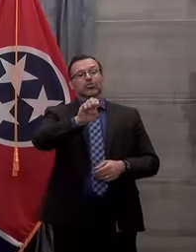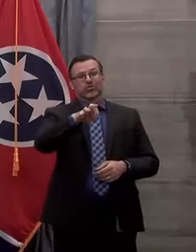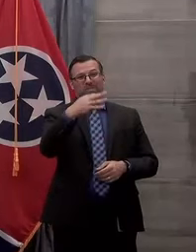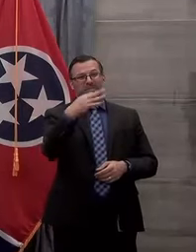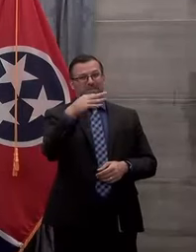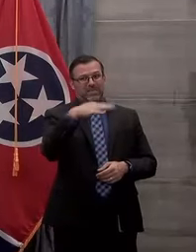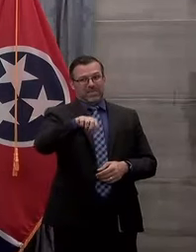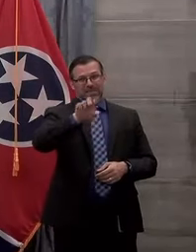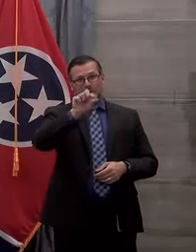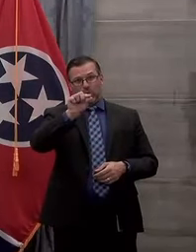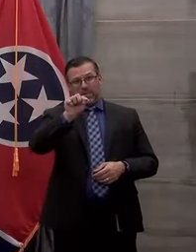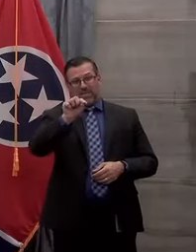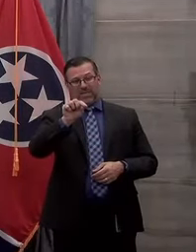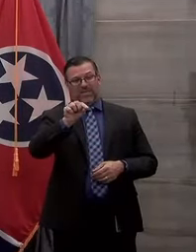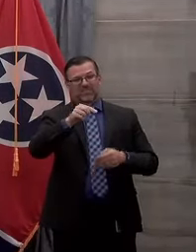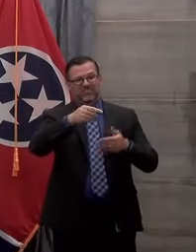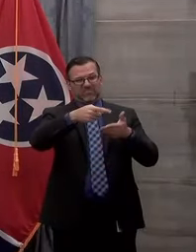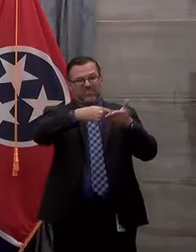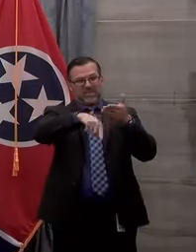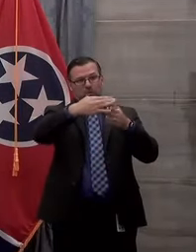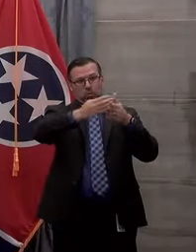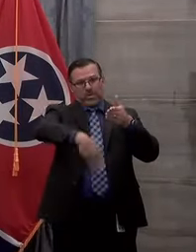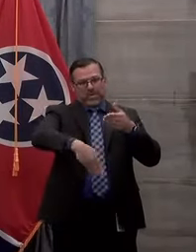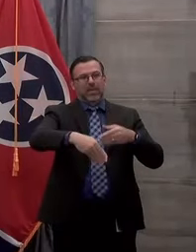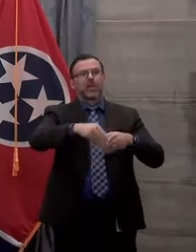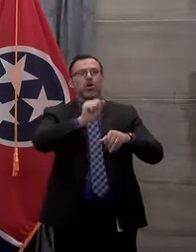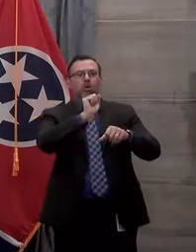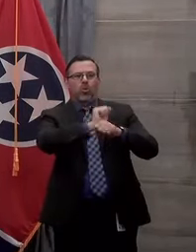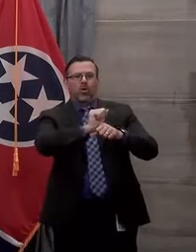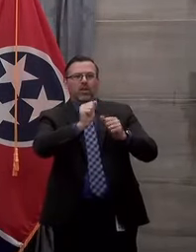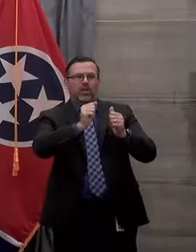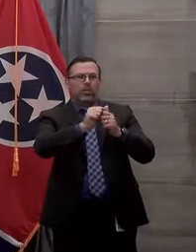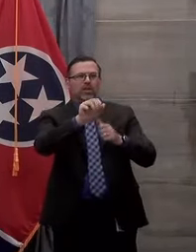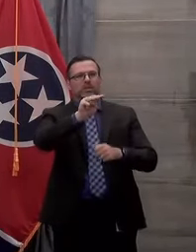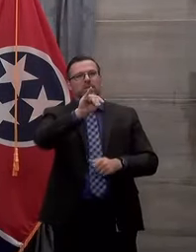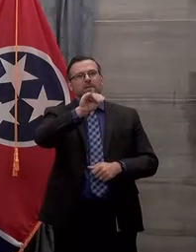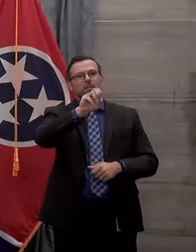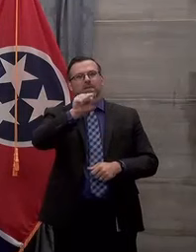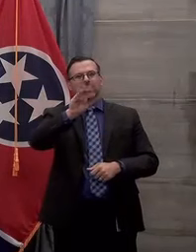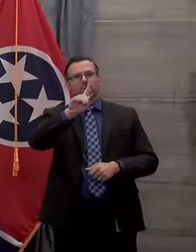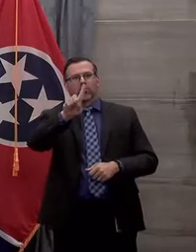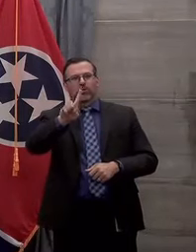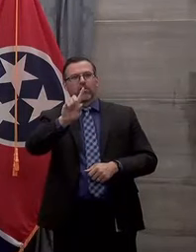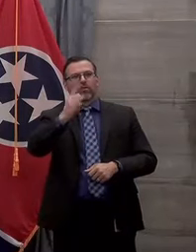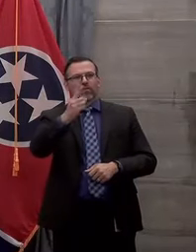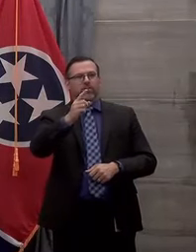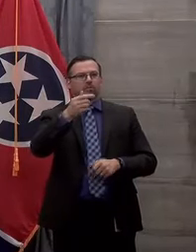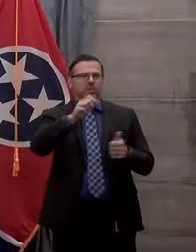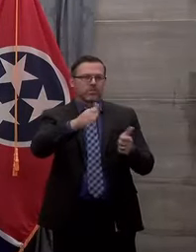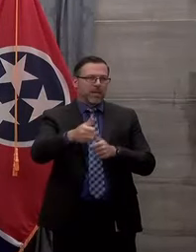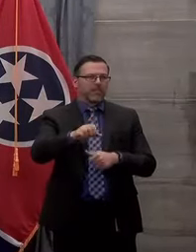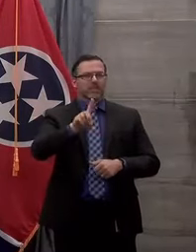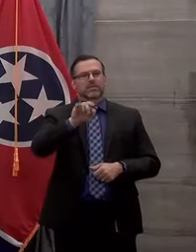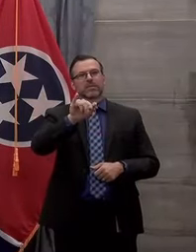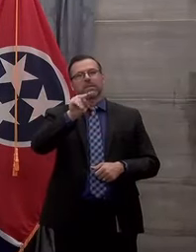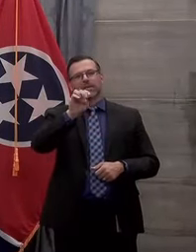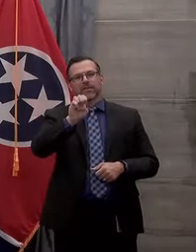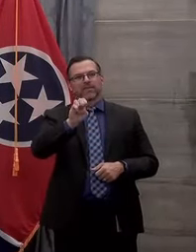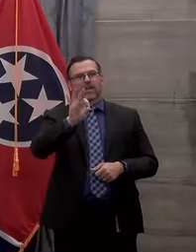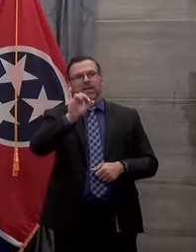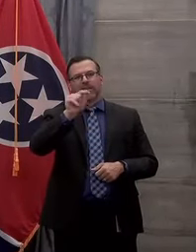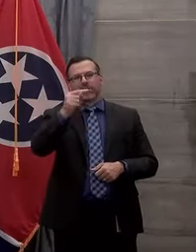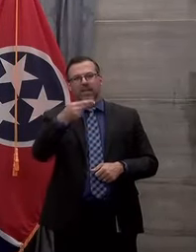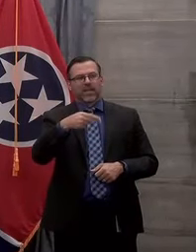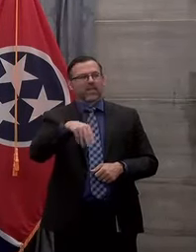we are working collaboratively with several local churches, Mississippi Boulevard, First Baptist Broad, Divine Faith, and